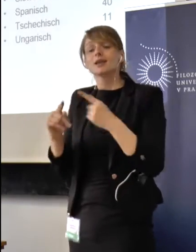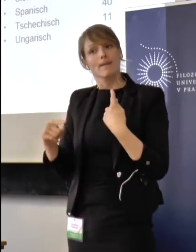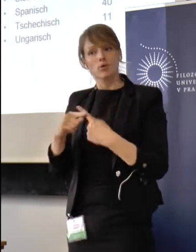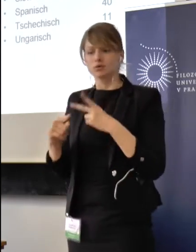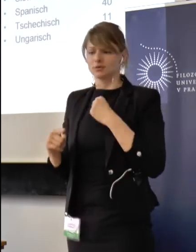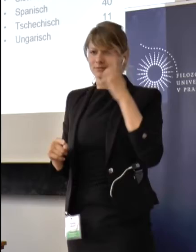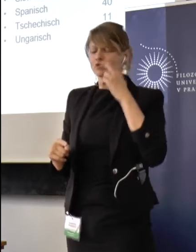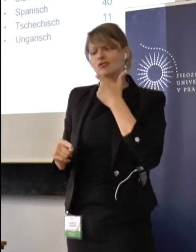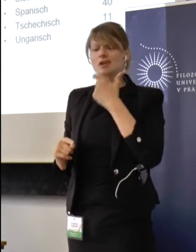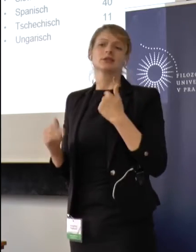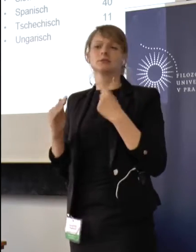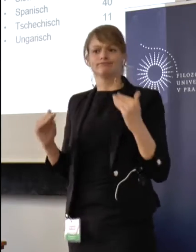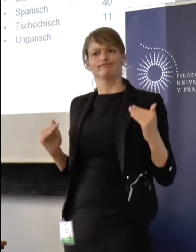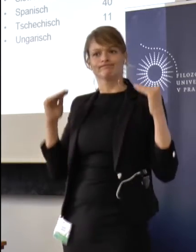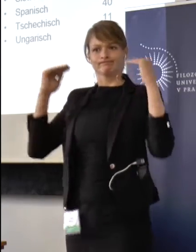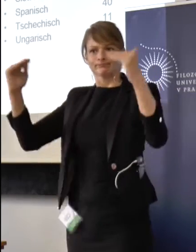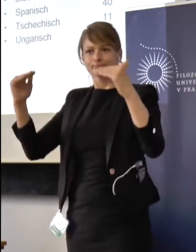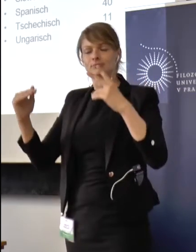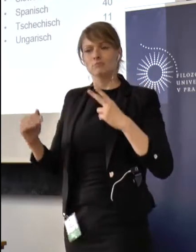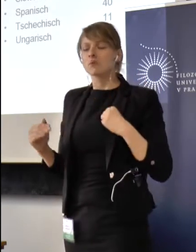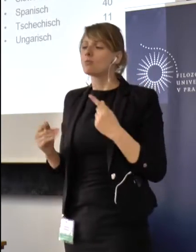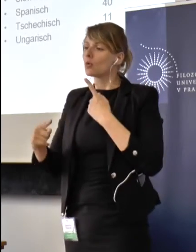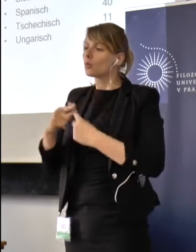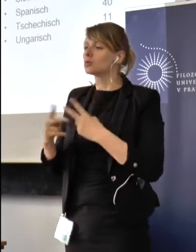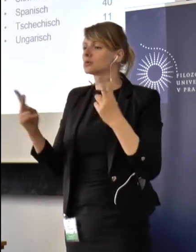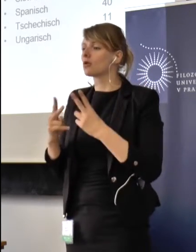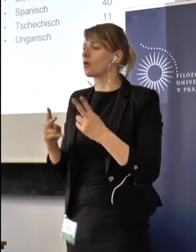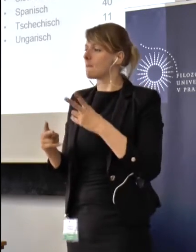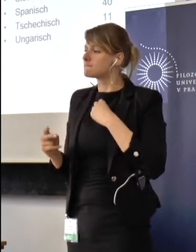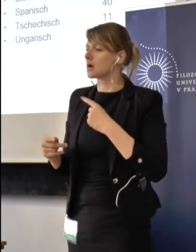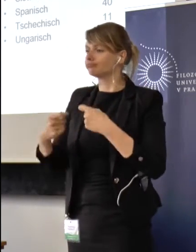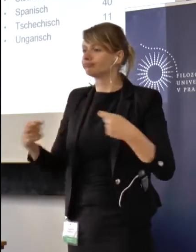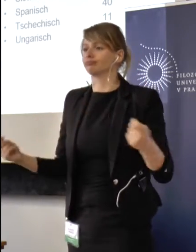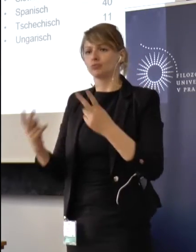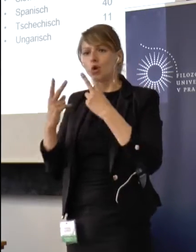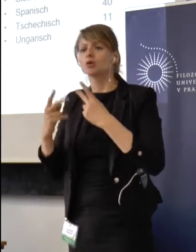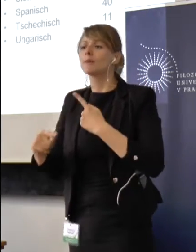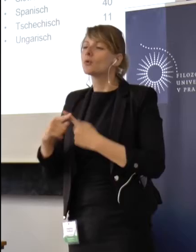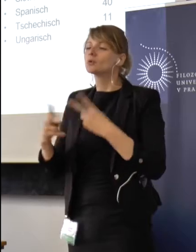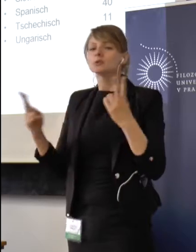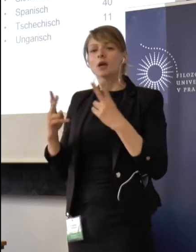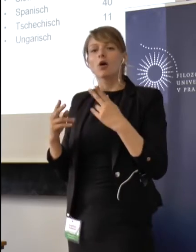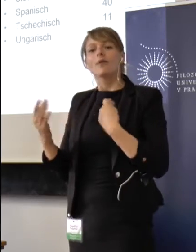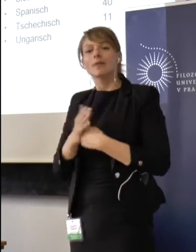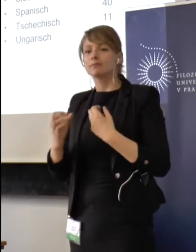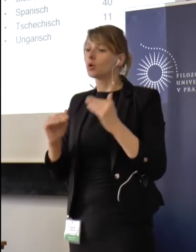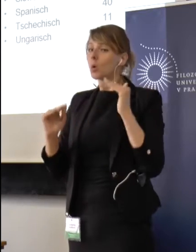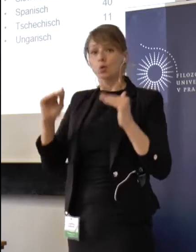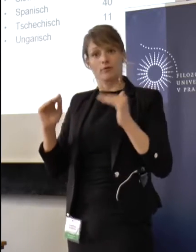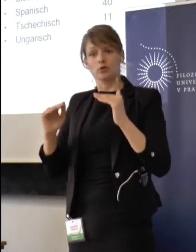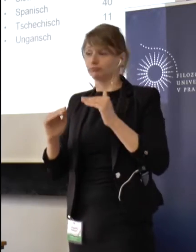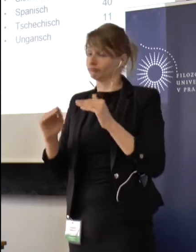as important and valuable and precious means of expression. And because this is the case,